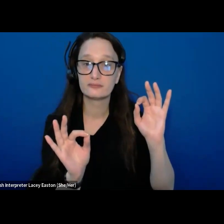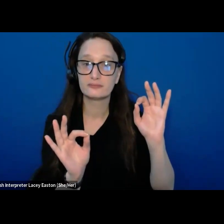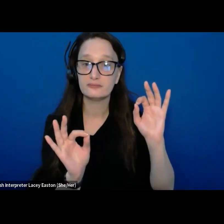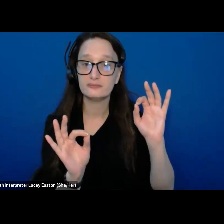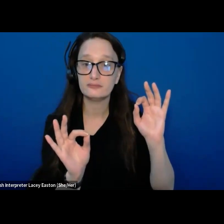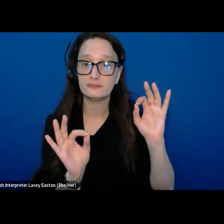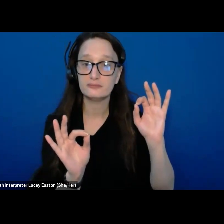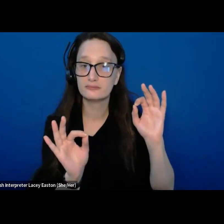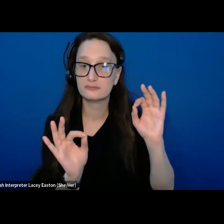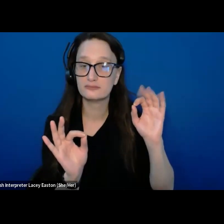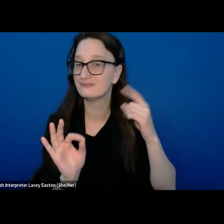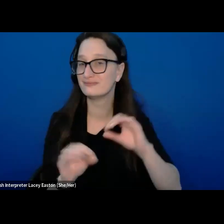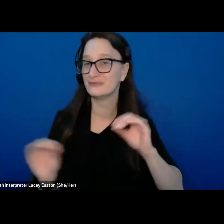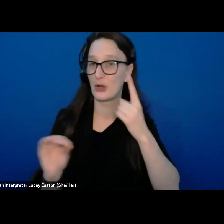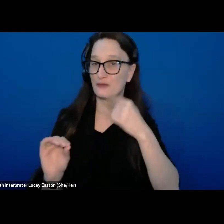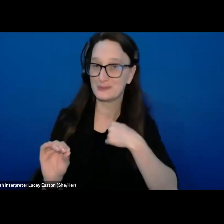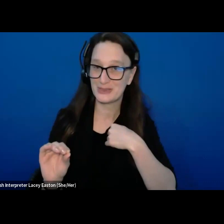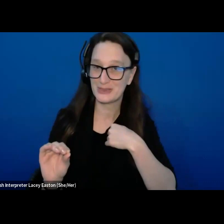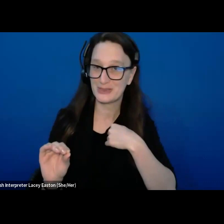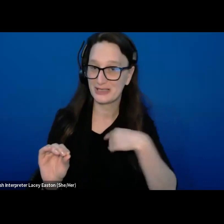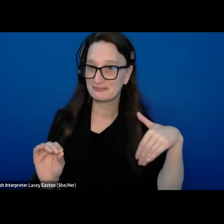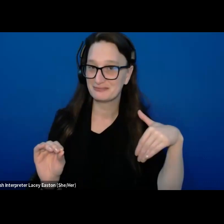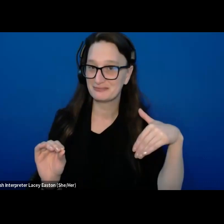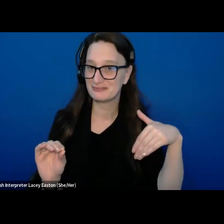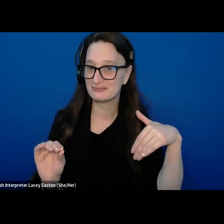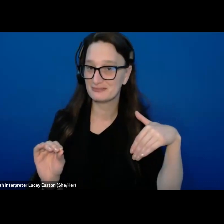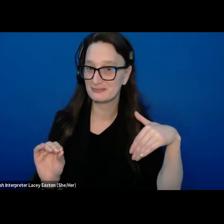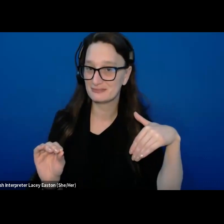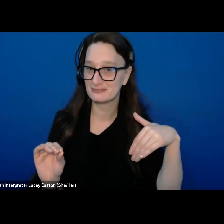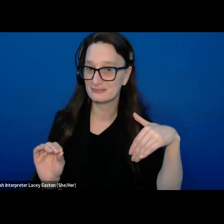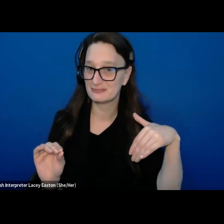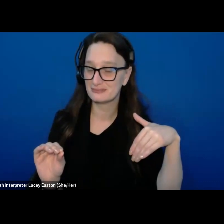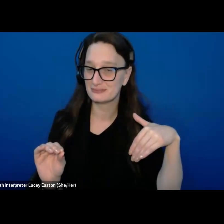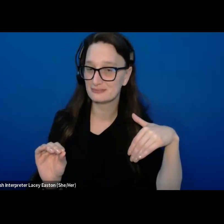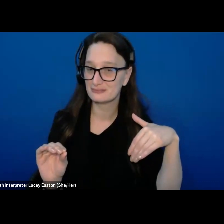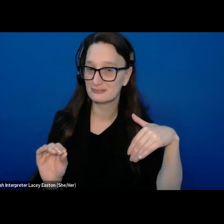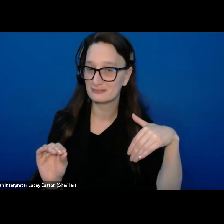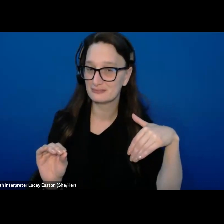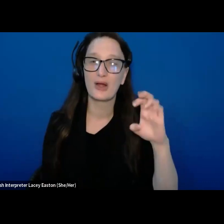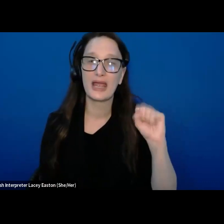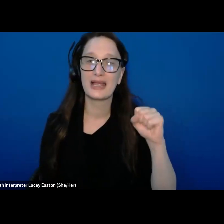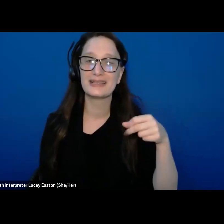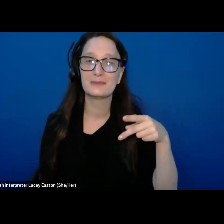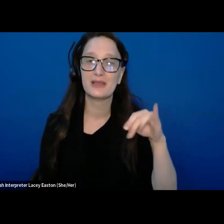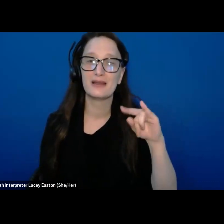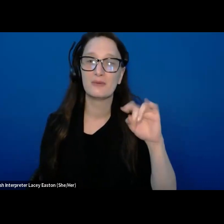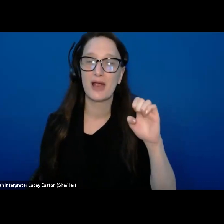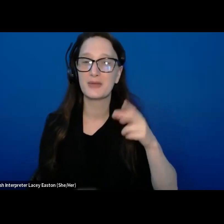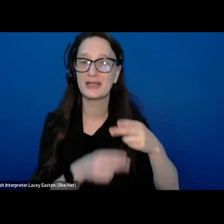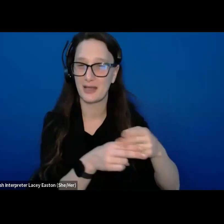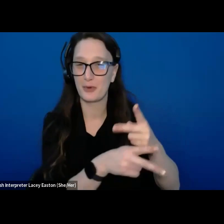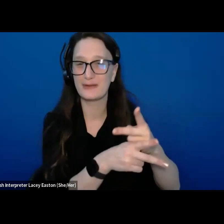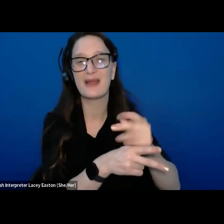None for me, not yet, John. The respite will be a big topic, but we're working